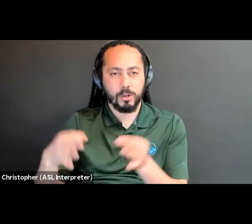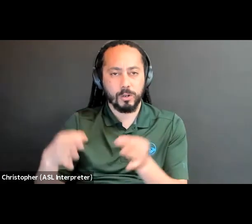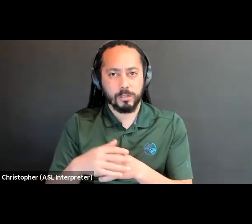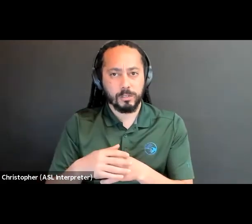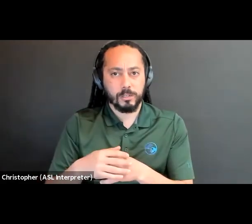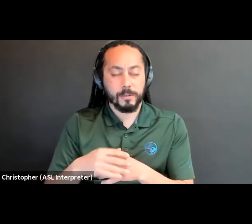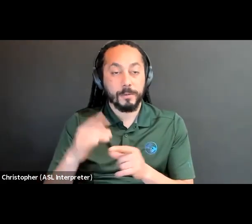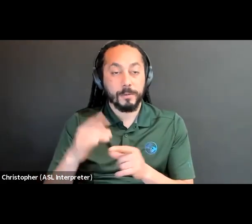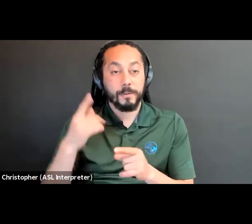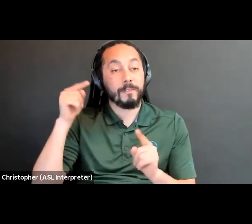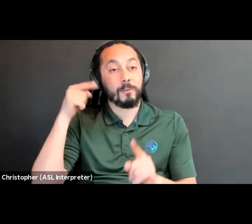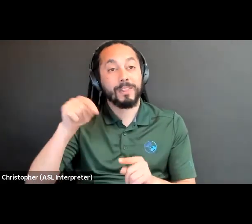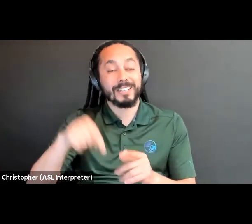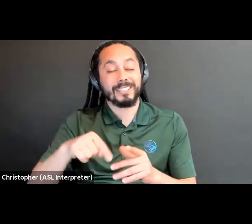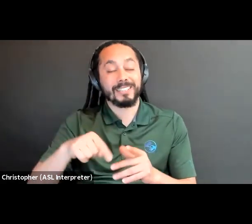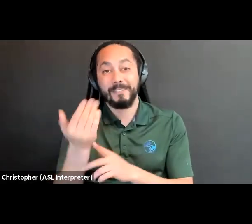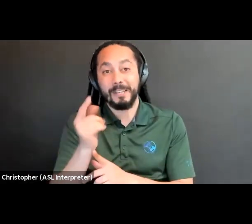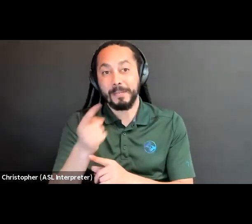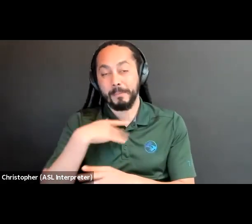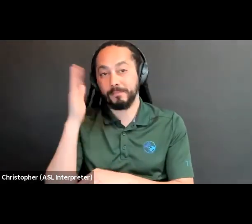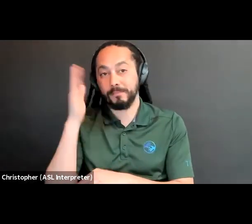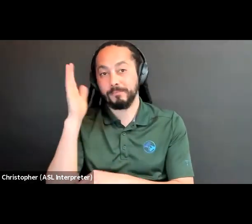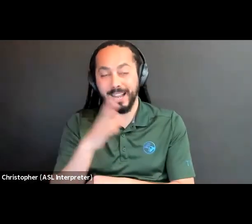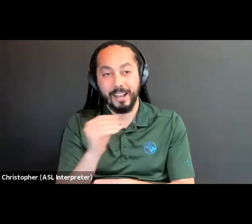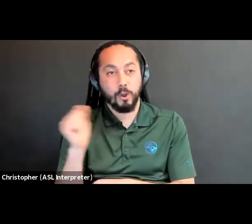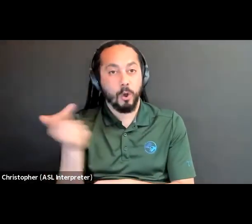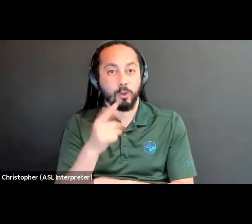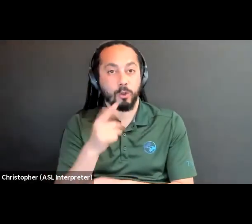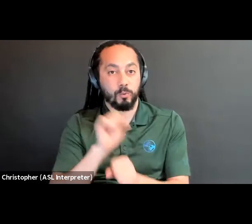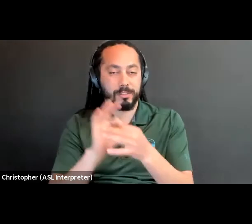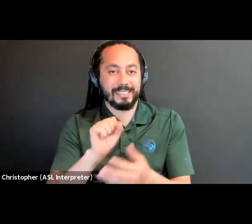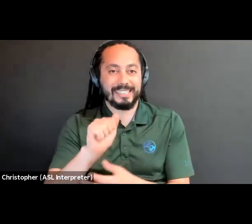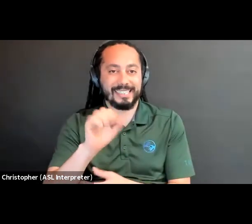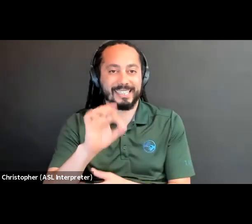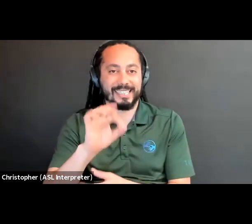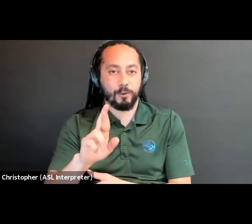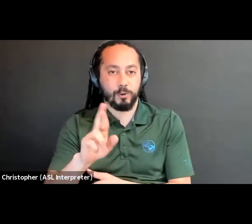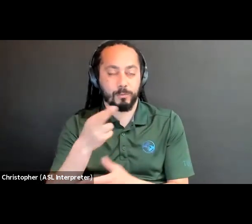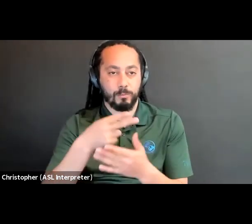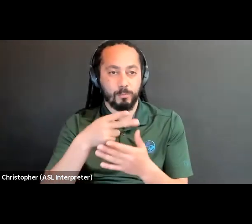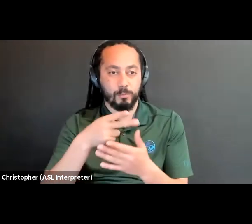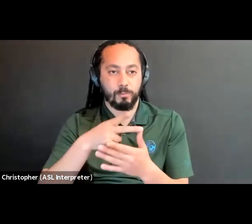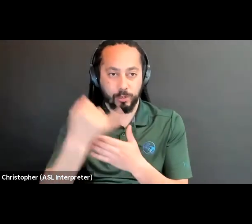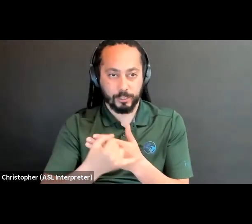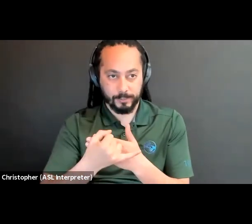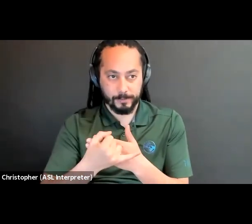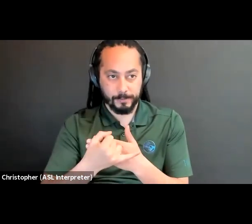this 15 minutes and all of the work that we do on this project, that